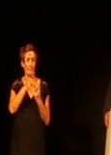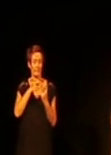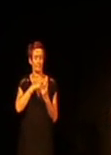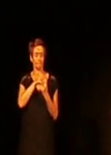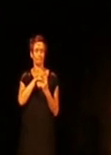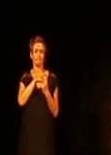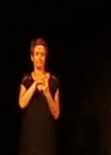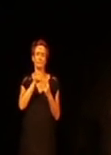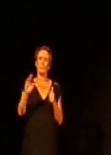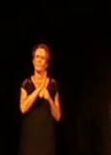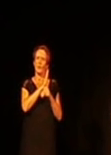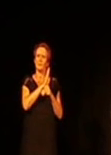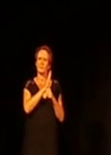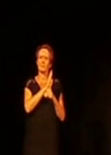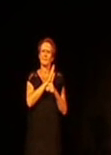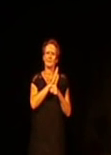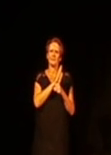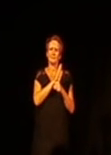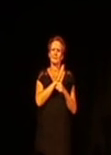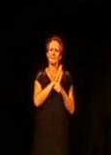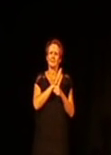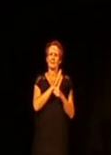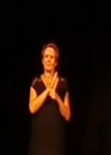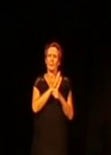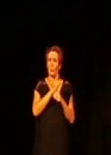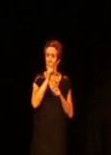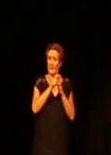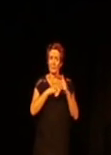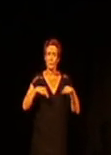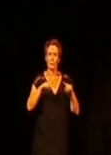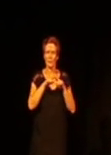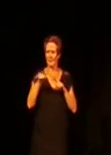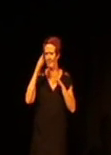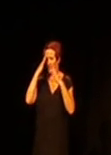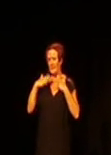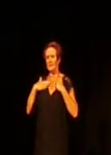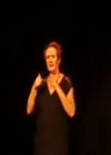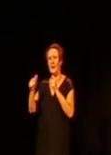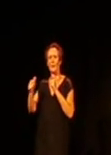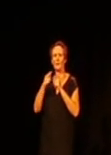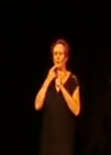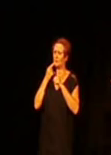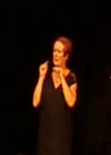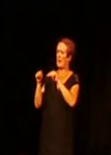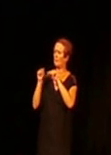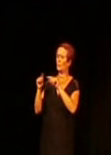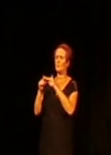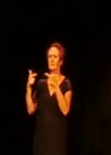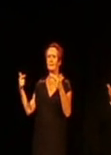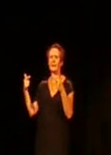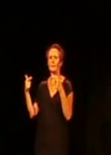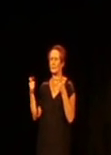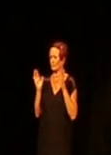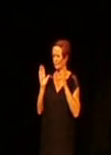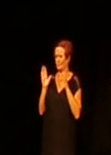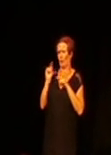one is that we don't use language of abuse of those people that are going through a mental health crisis. We recognise we have to